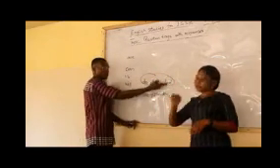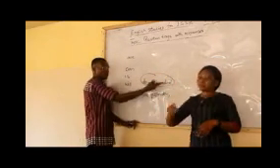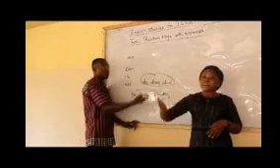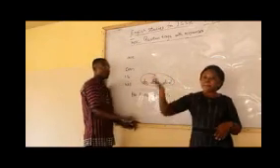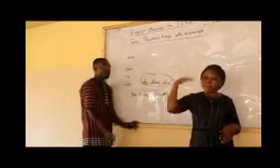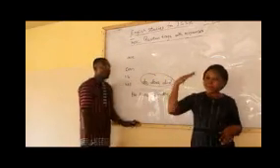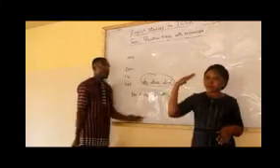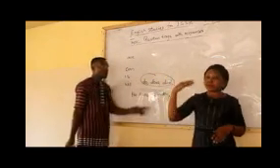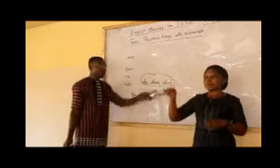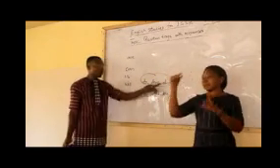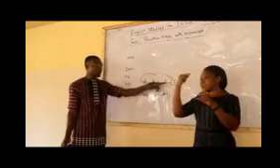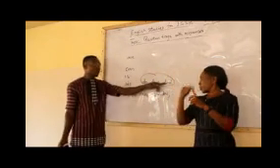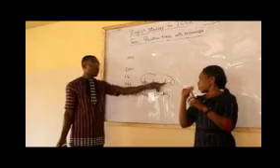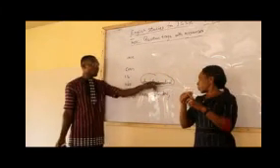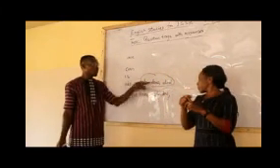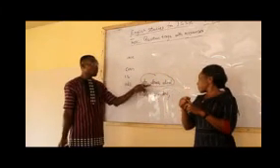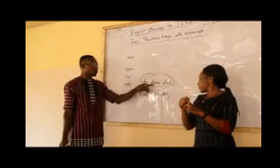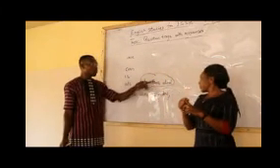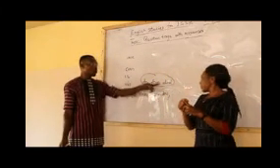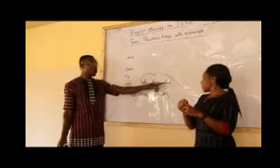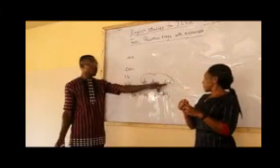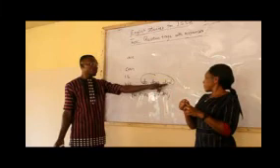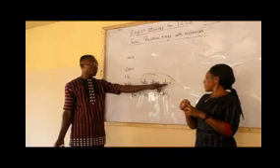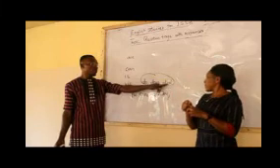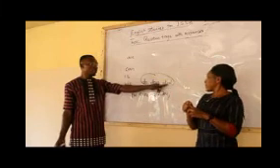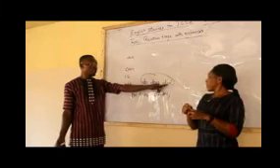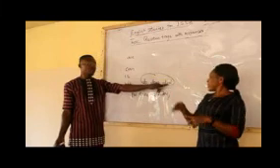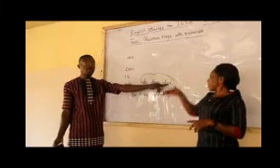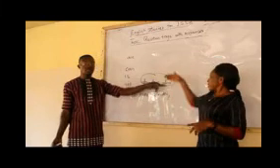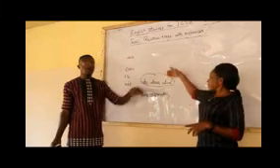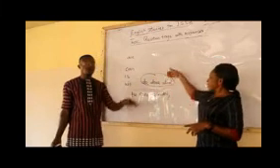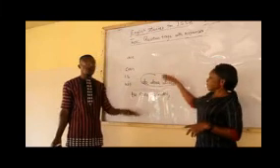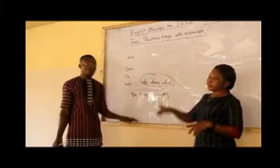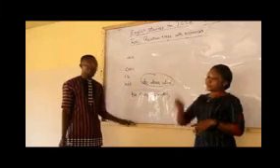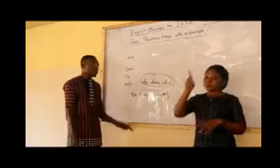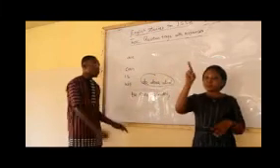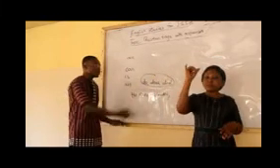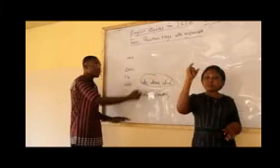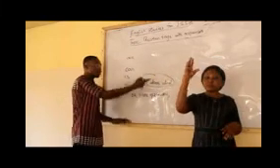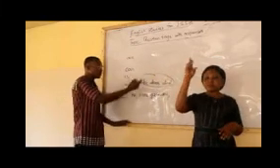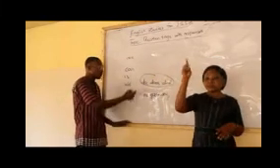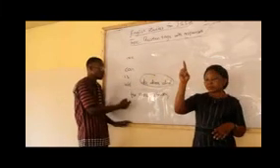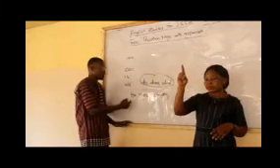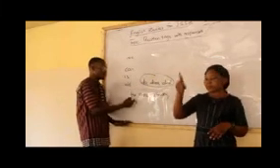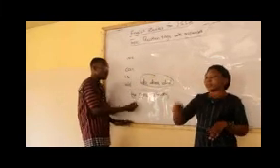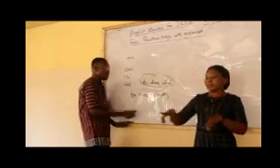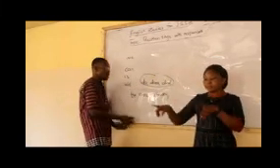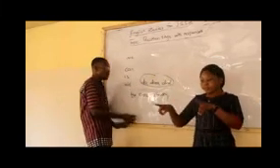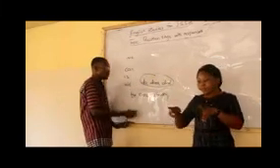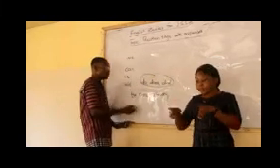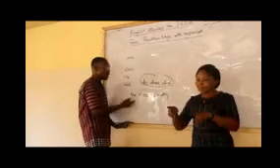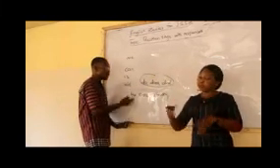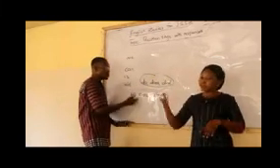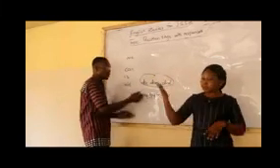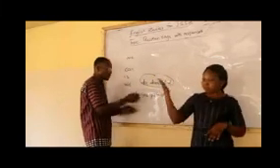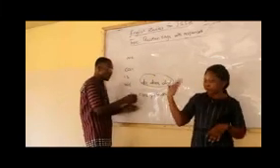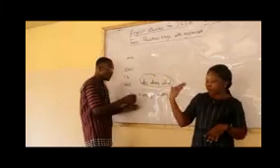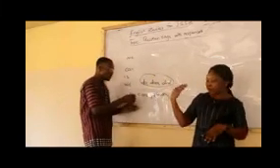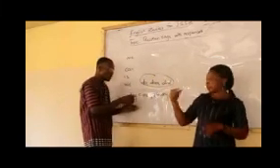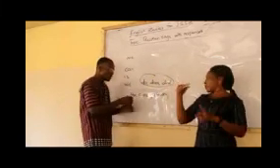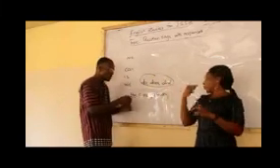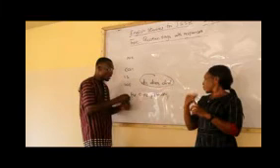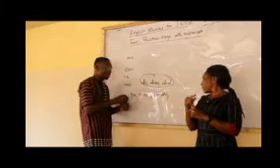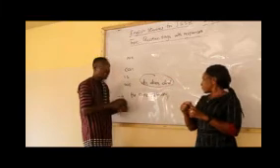see, the verb to do, there is a past tense form too, which is did. And we say